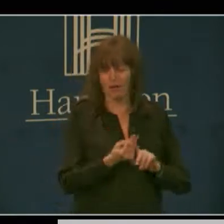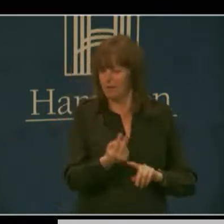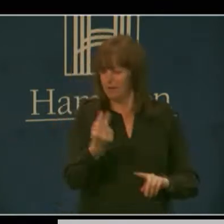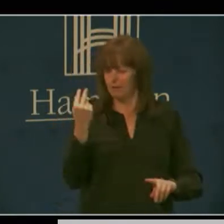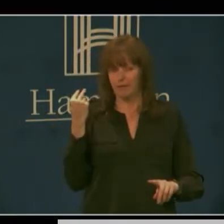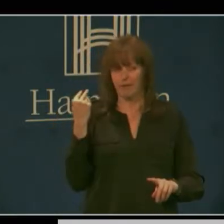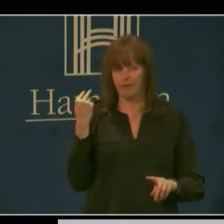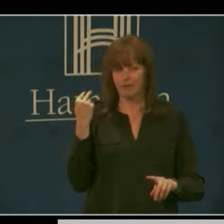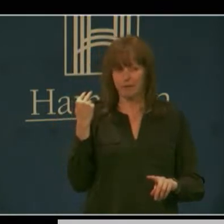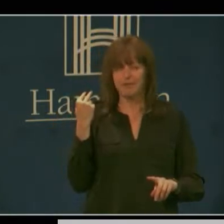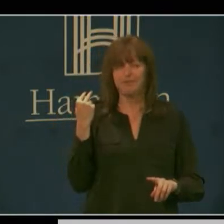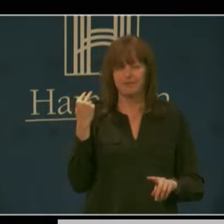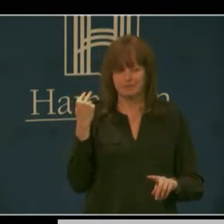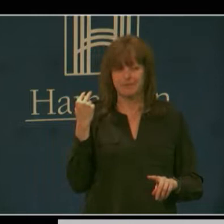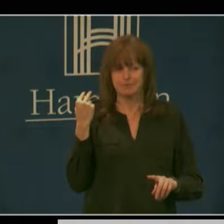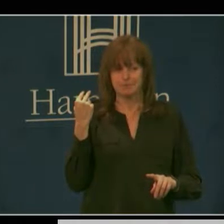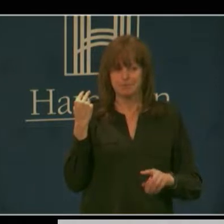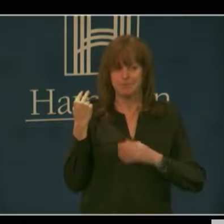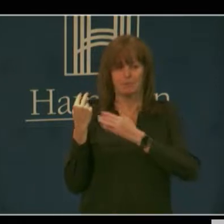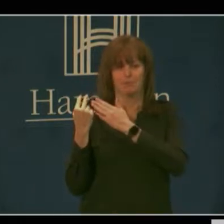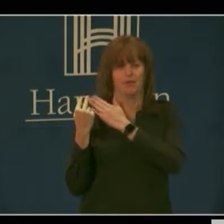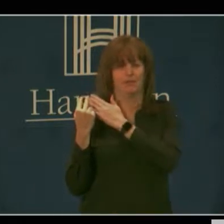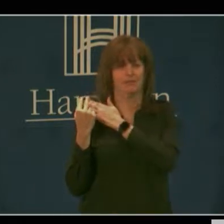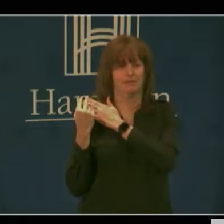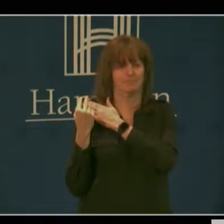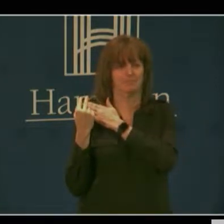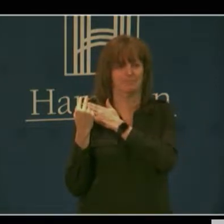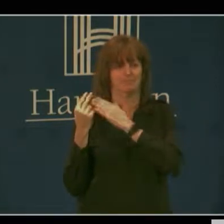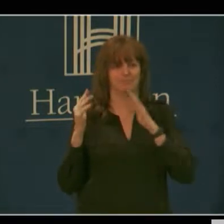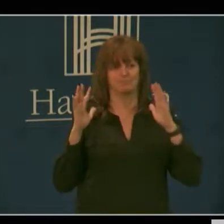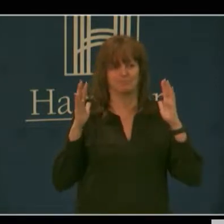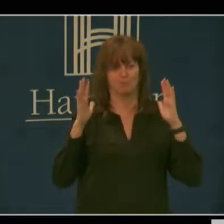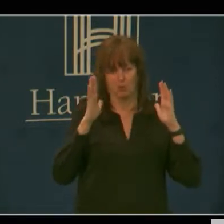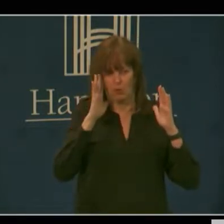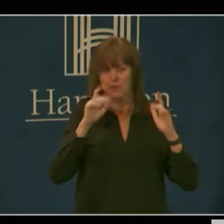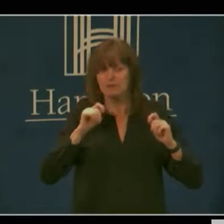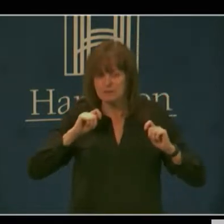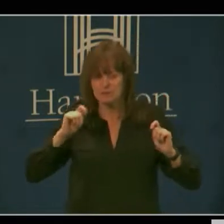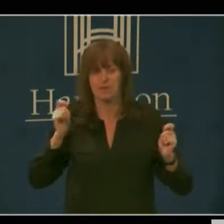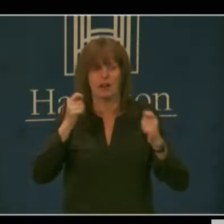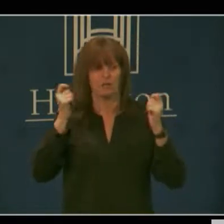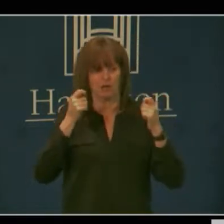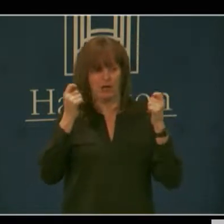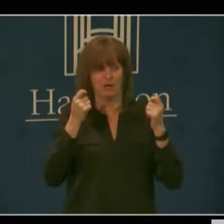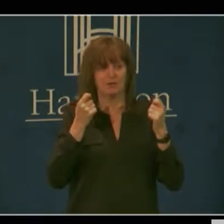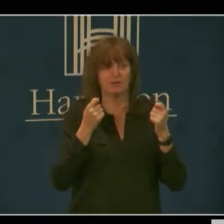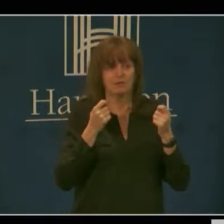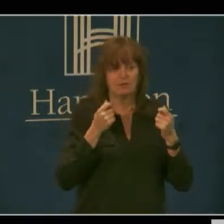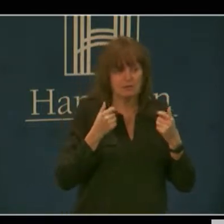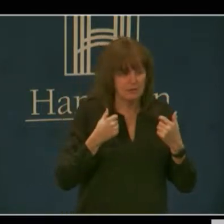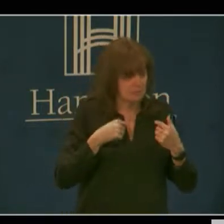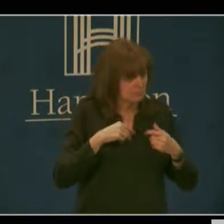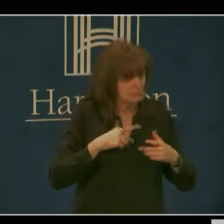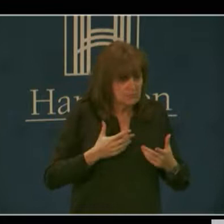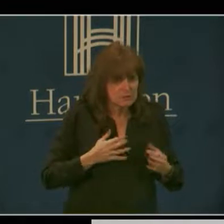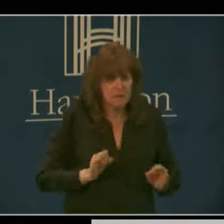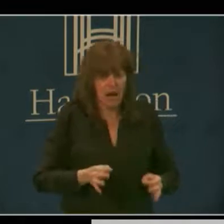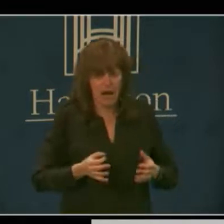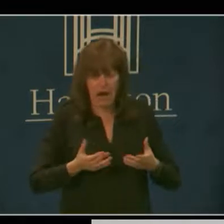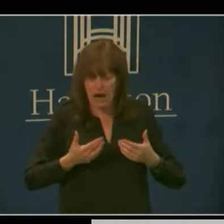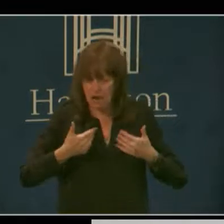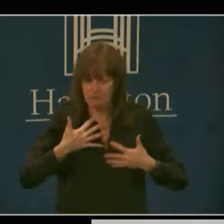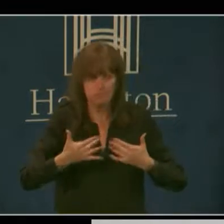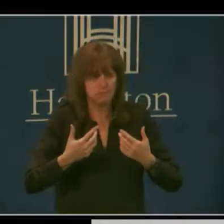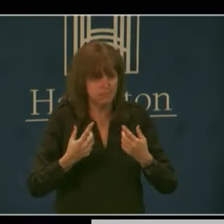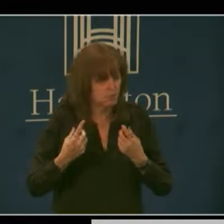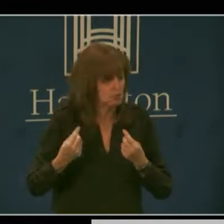incredibly proud moments to celebrate, not only about how we reacted to it, but how we're all acting as a community and helping each other. Mr.